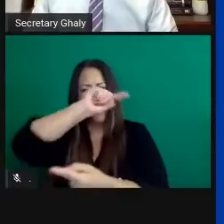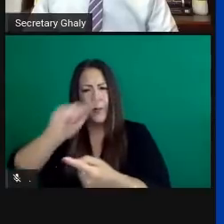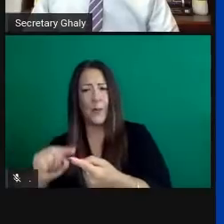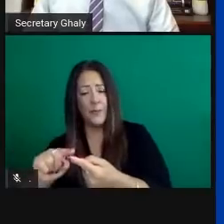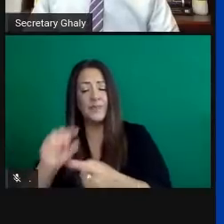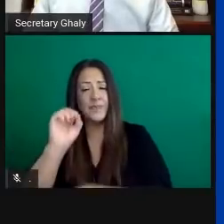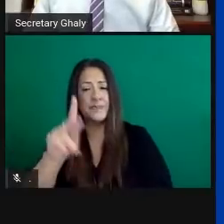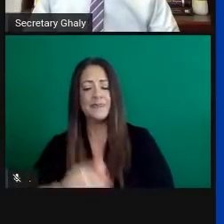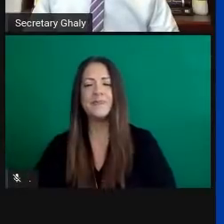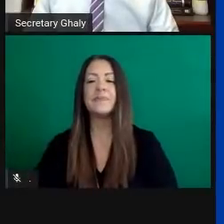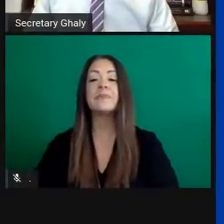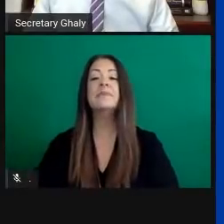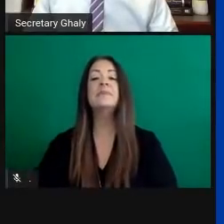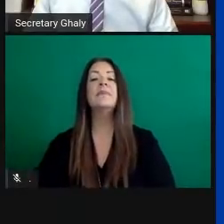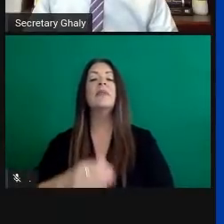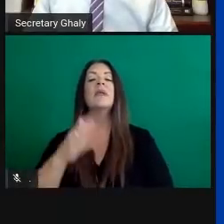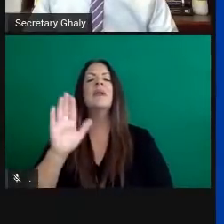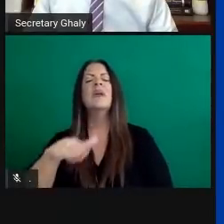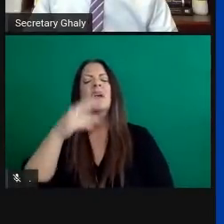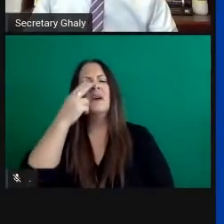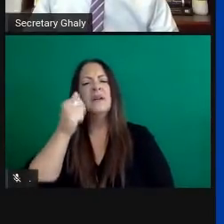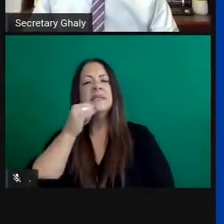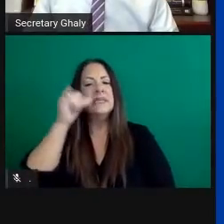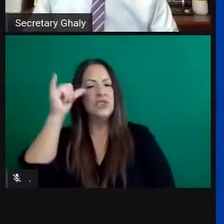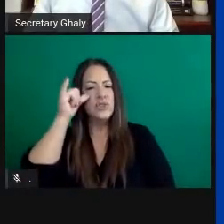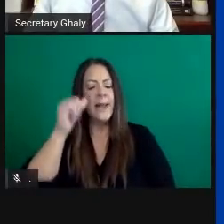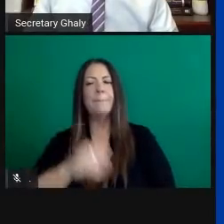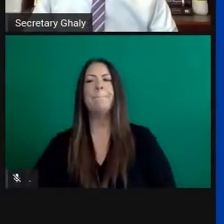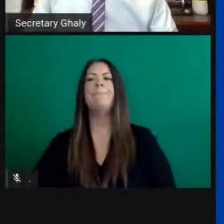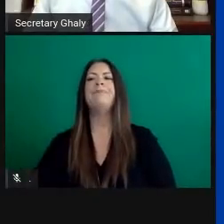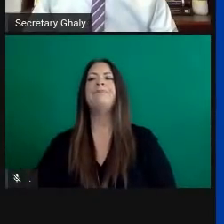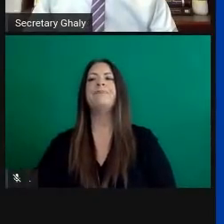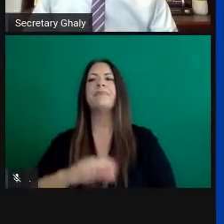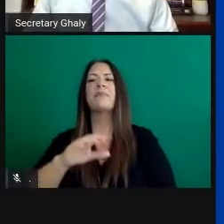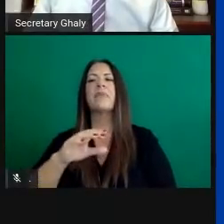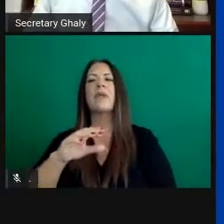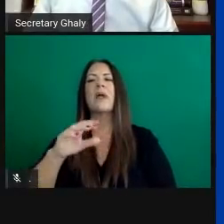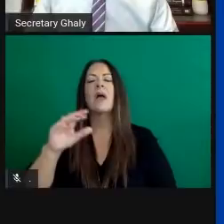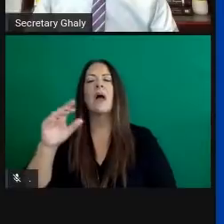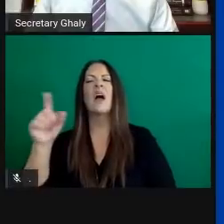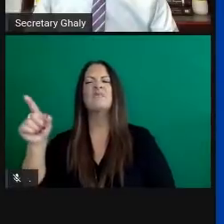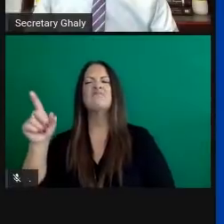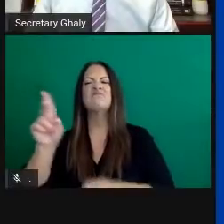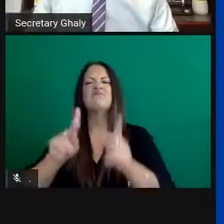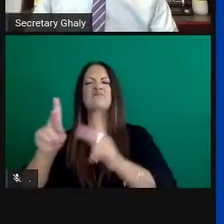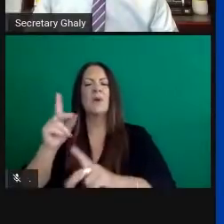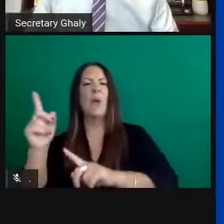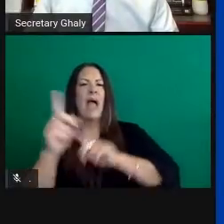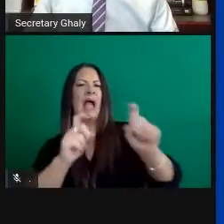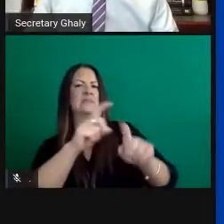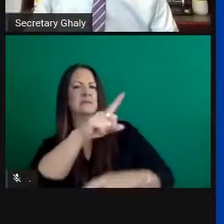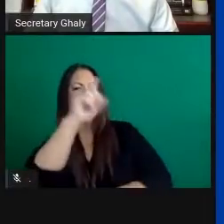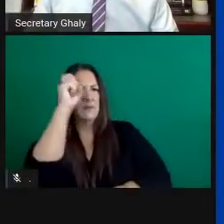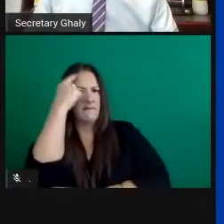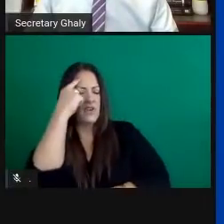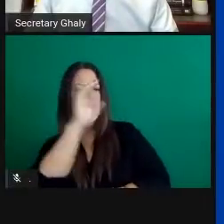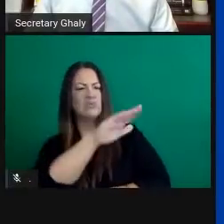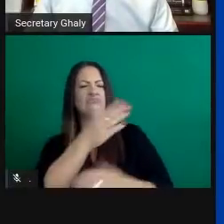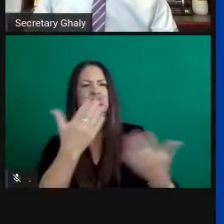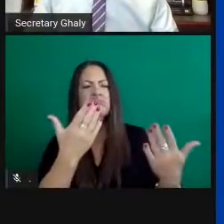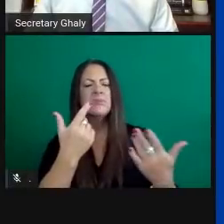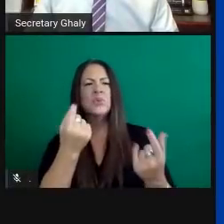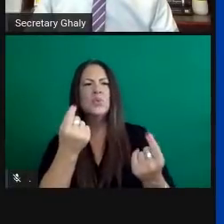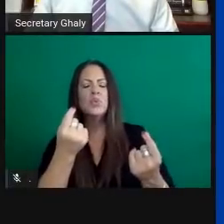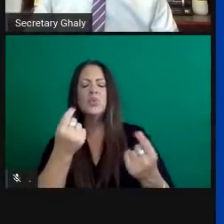Before getting into Halloween, yesterday the governor was asked about the issuance of our guidance for